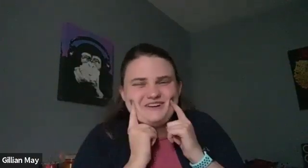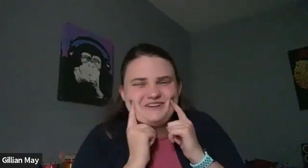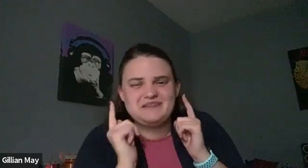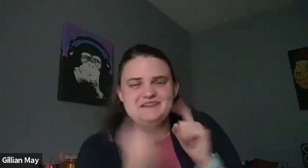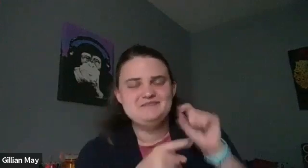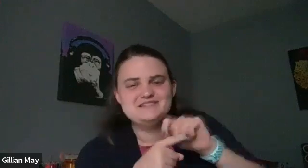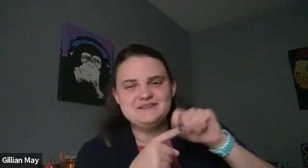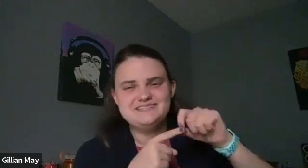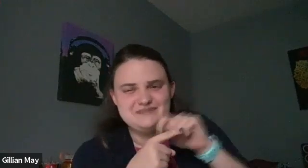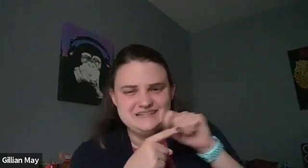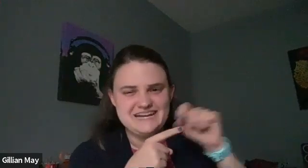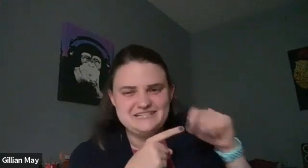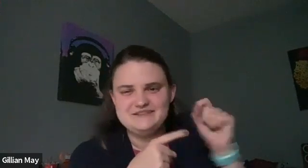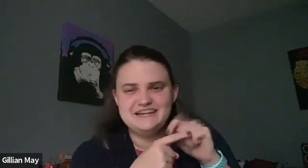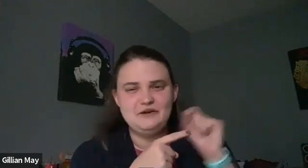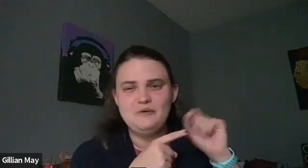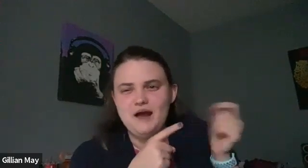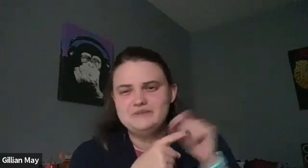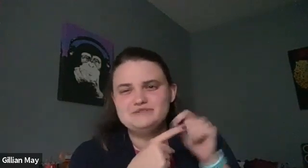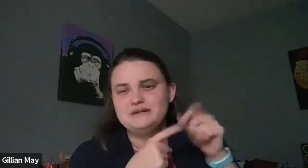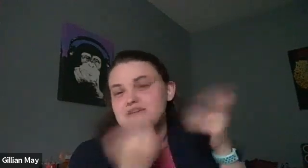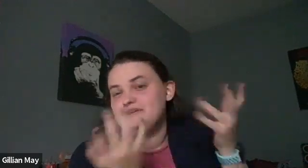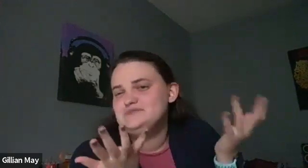all smiling cute. That's all I see when I do this. And I don't know why, but that's what I do. So,